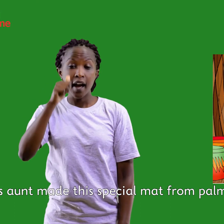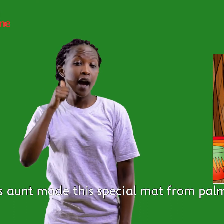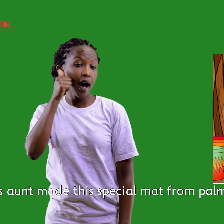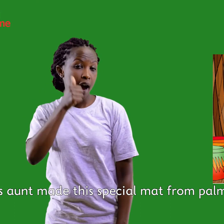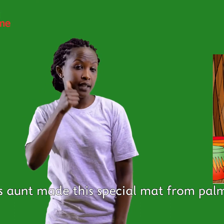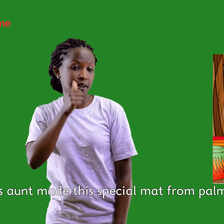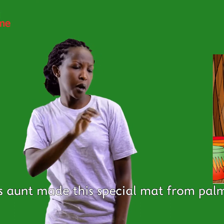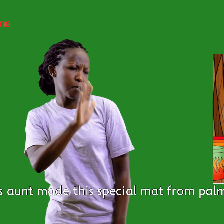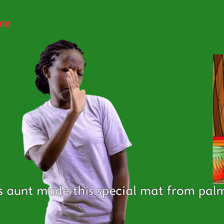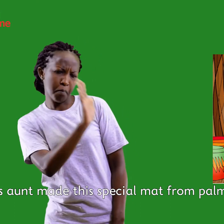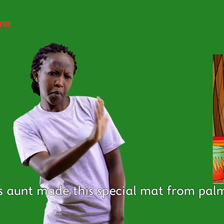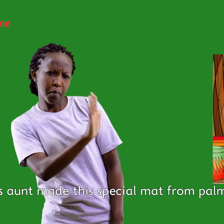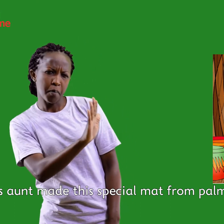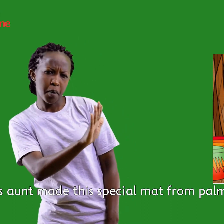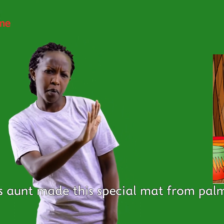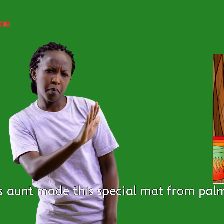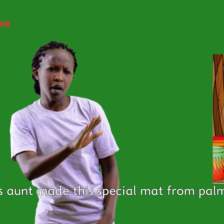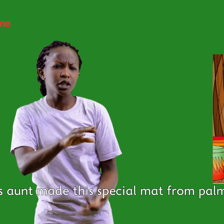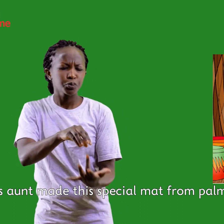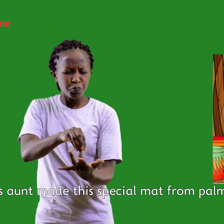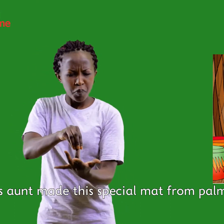Akai's aunt made this special mat from palm leaves.